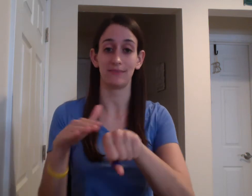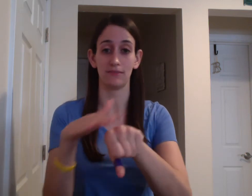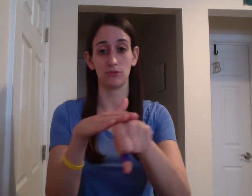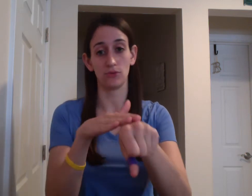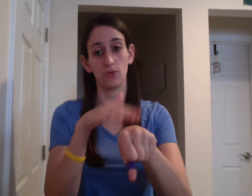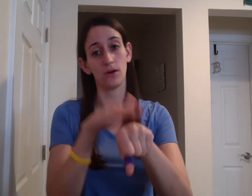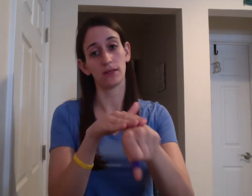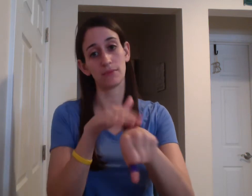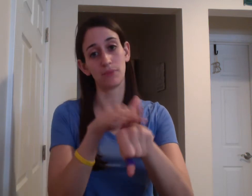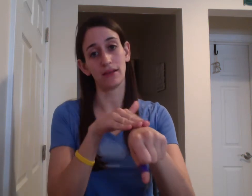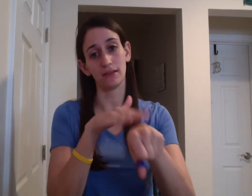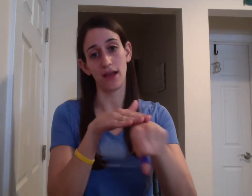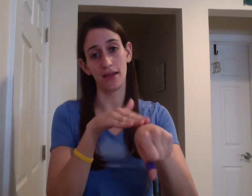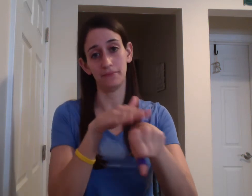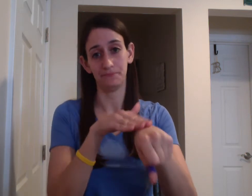so you want to keep petting their head.